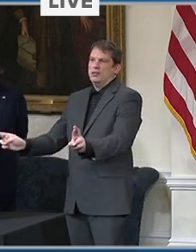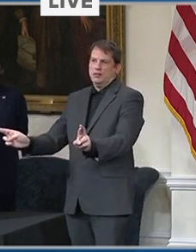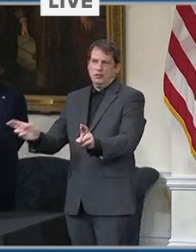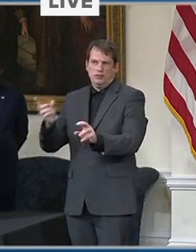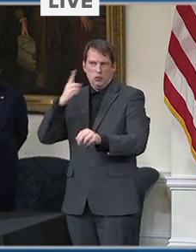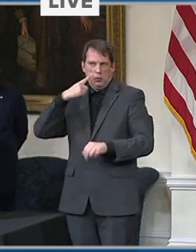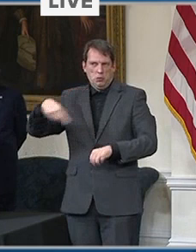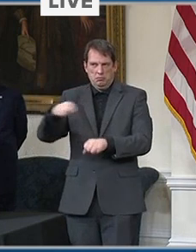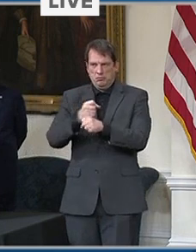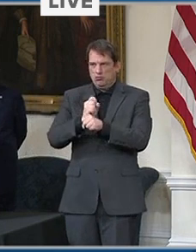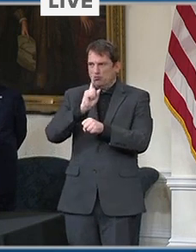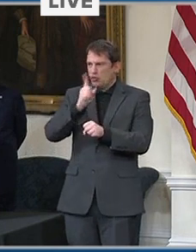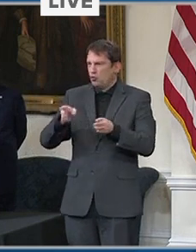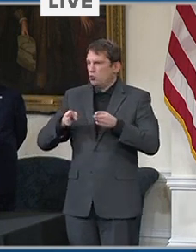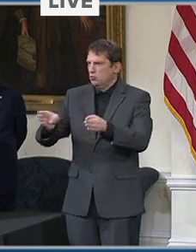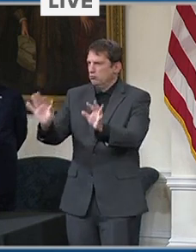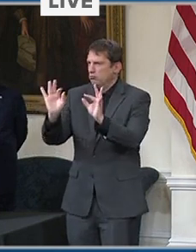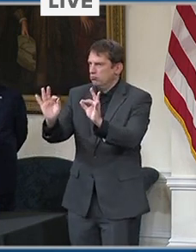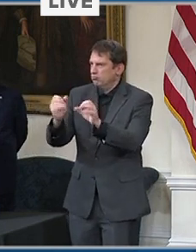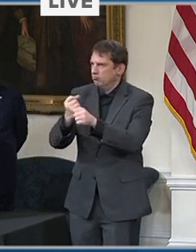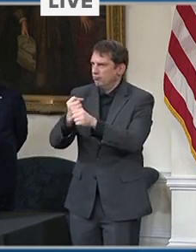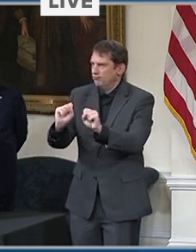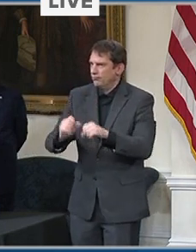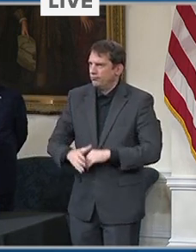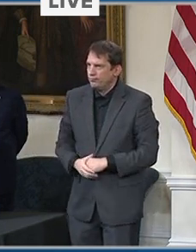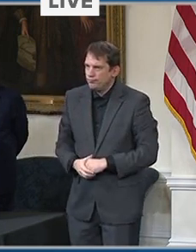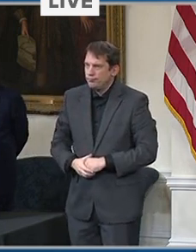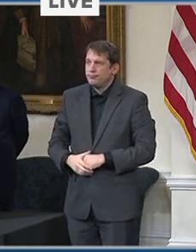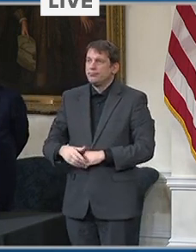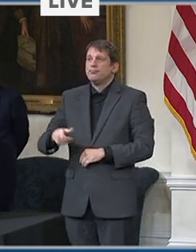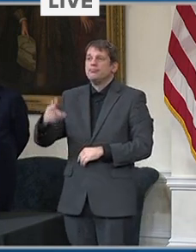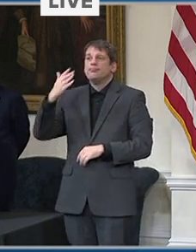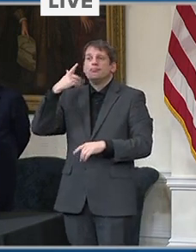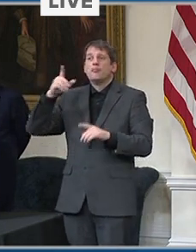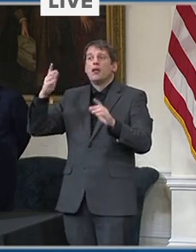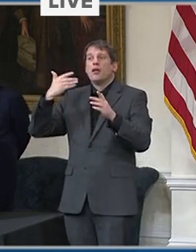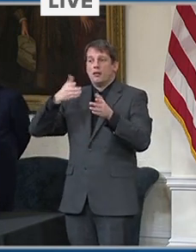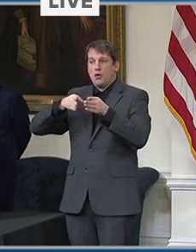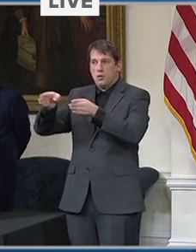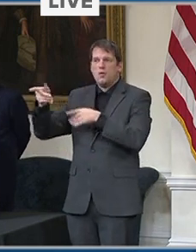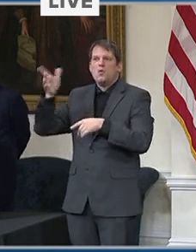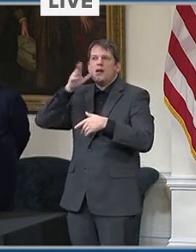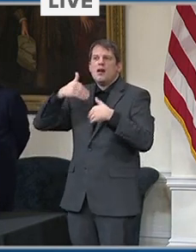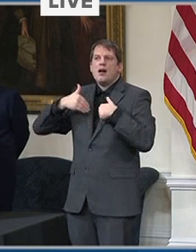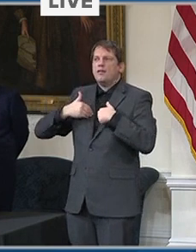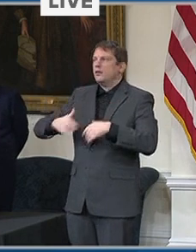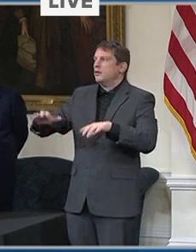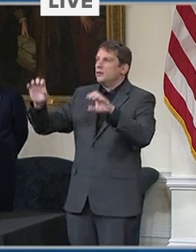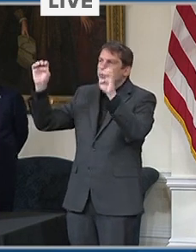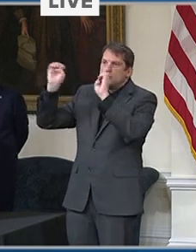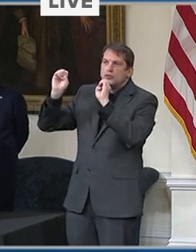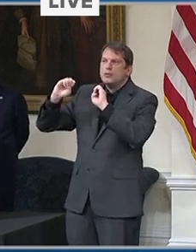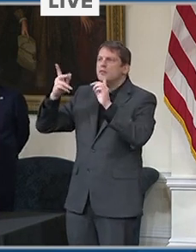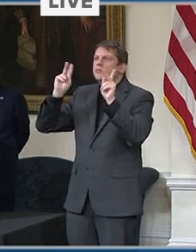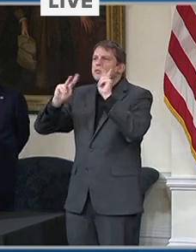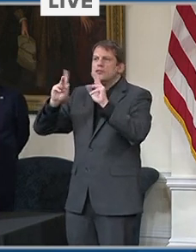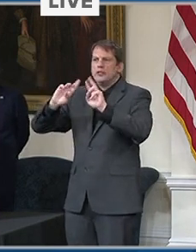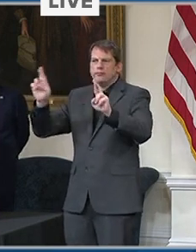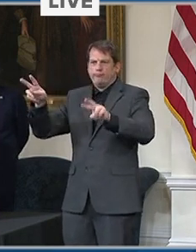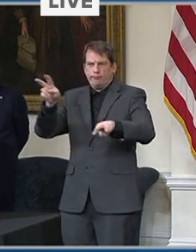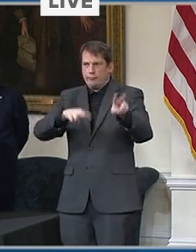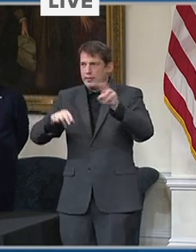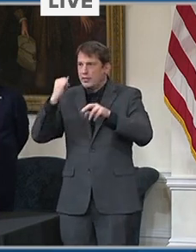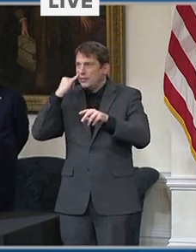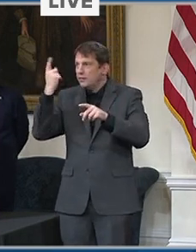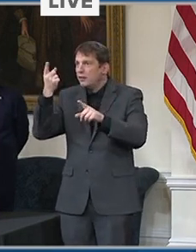road, our chart vehicles and our emergency response technicians will be out patrolling to help motorists with breakdowns and emergencies. If you must fly, remember the terminal